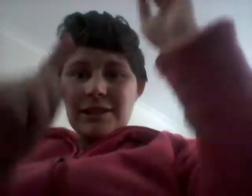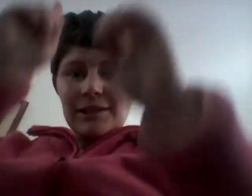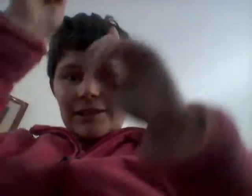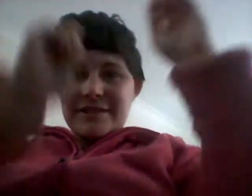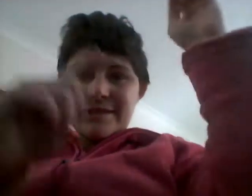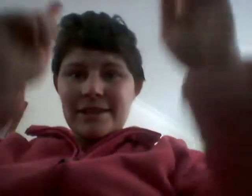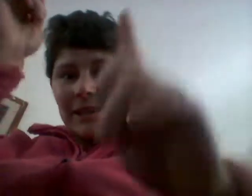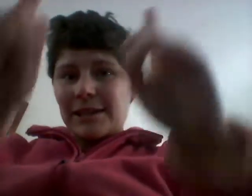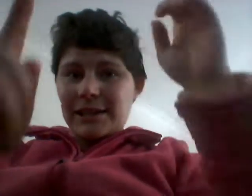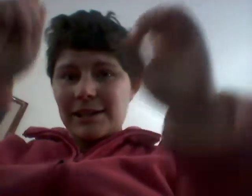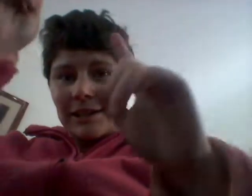little star,